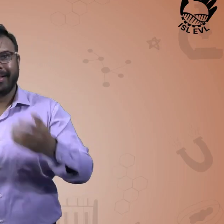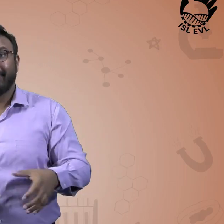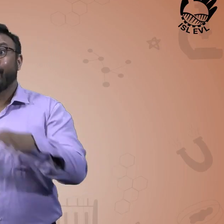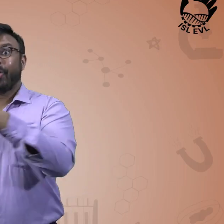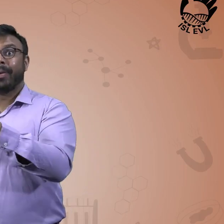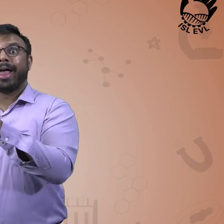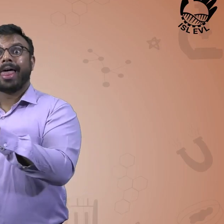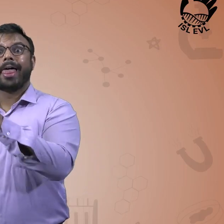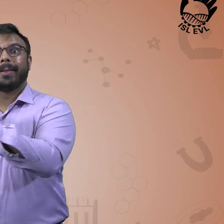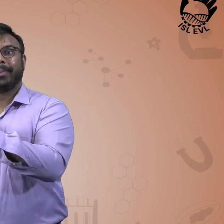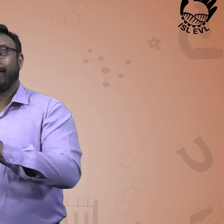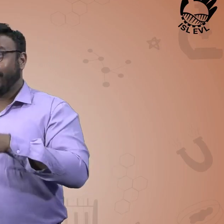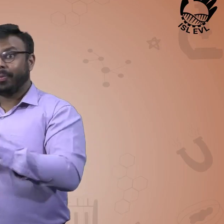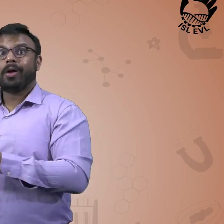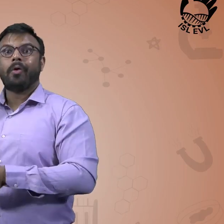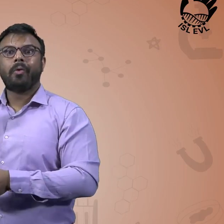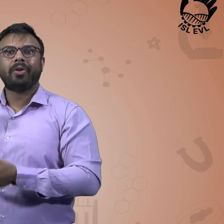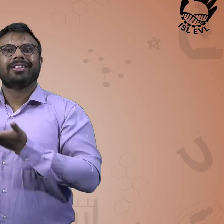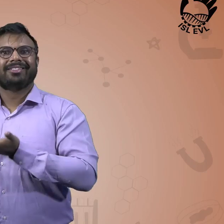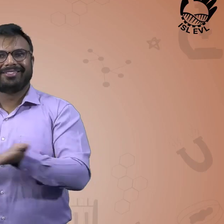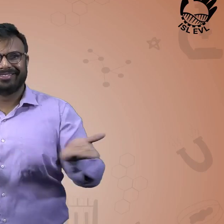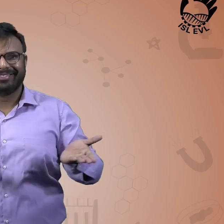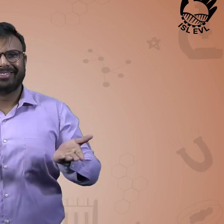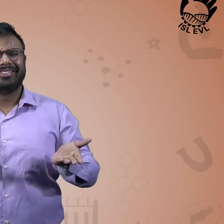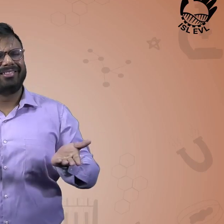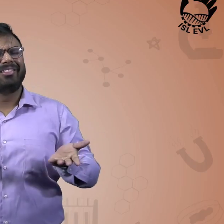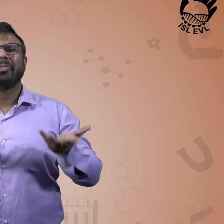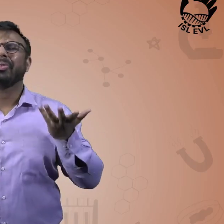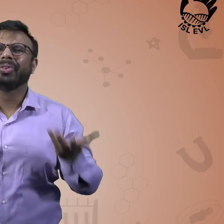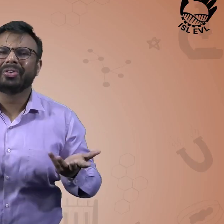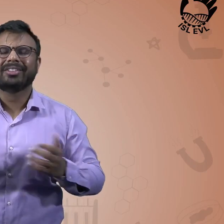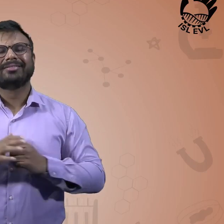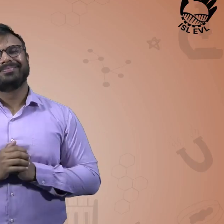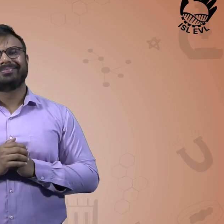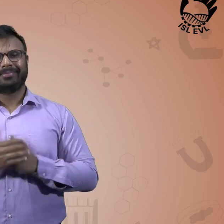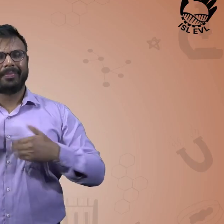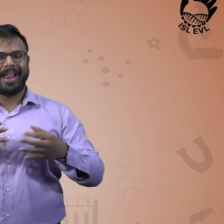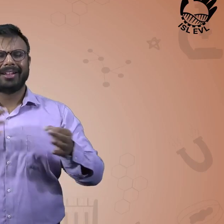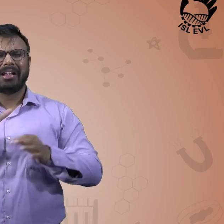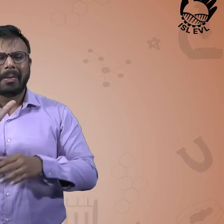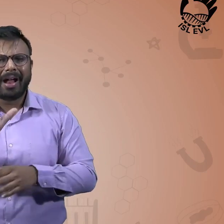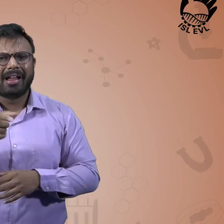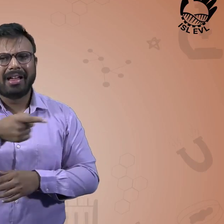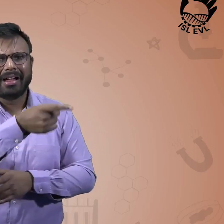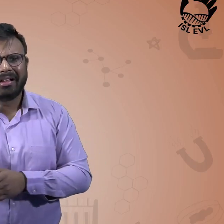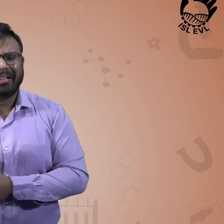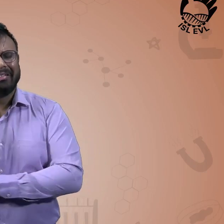know that there are four major kind of blood groups, that is A, B, AB and O. Do